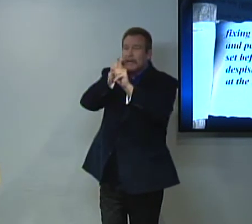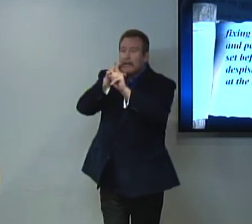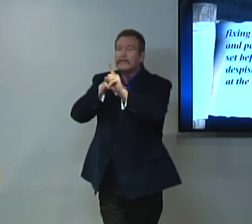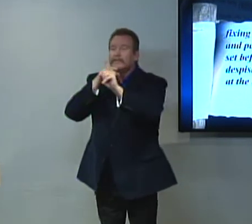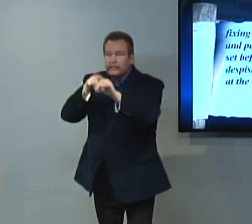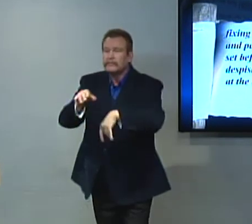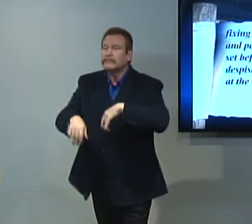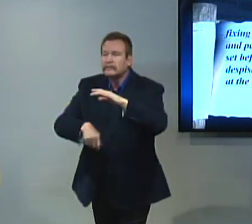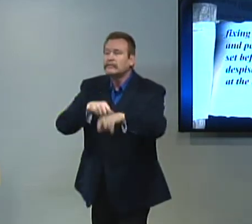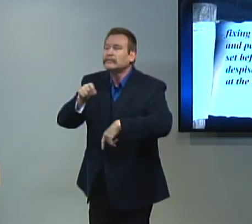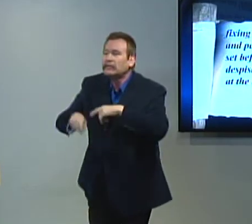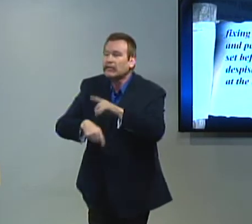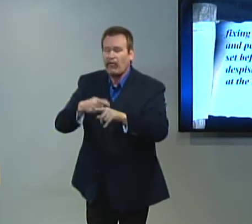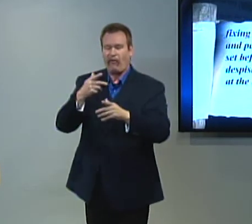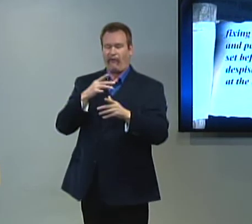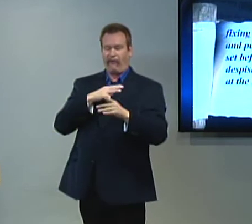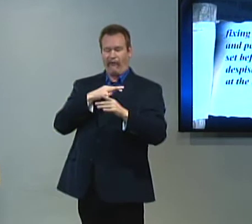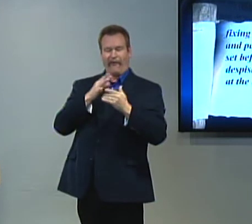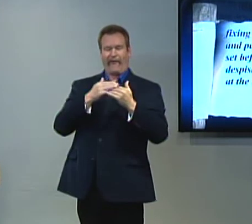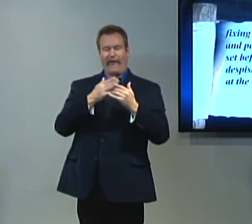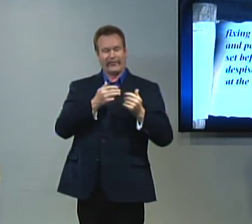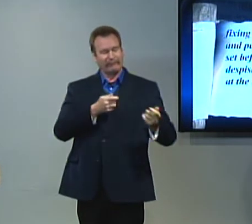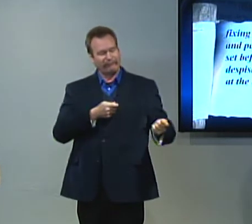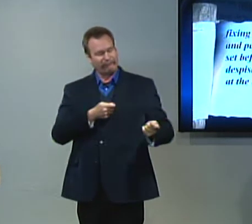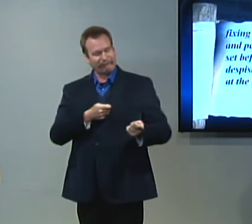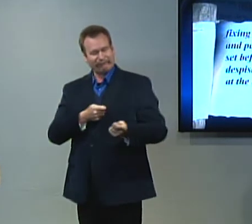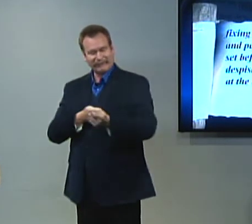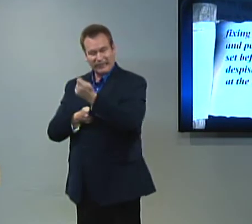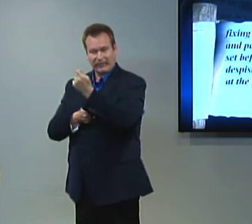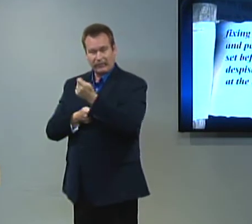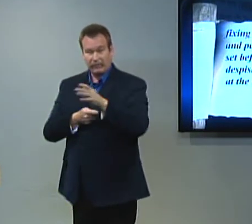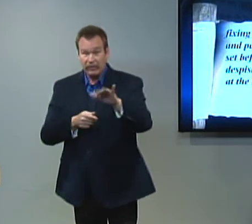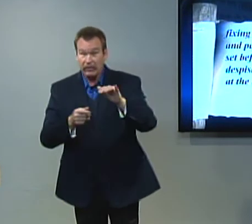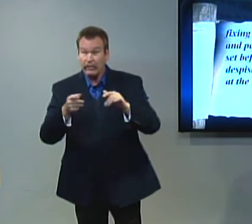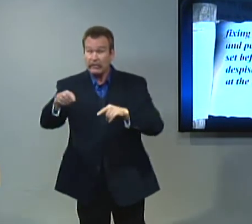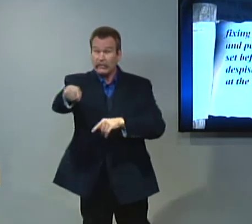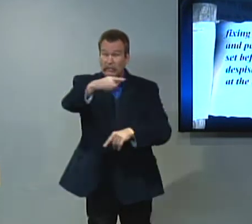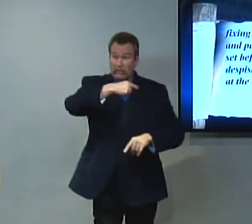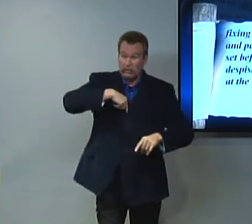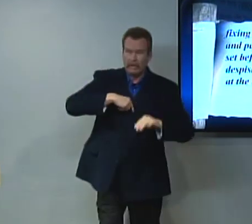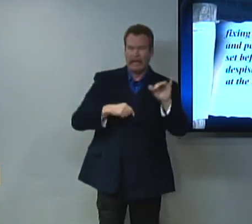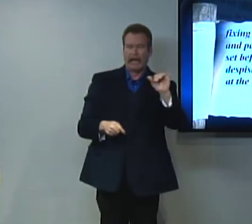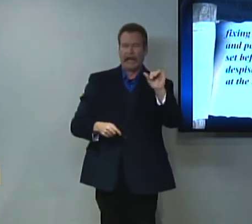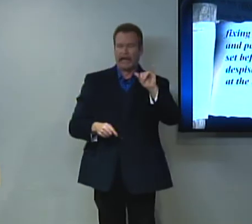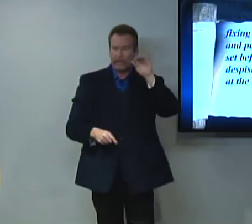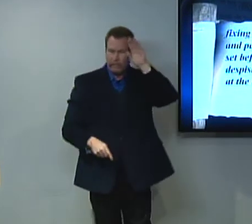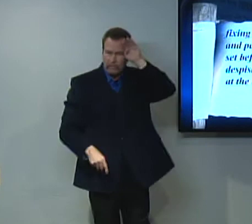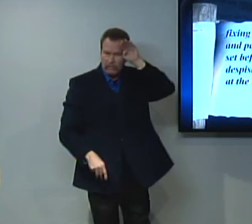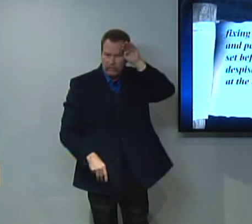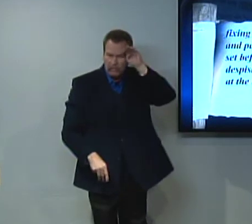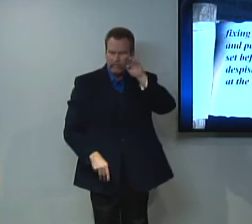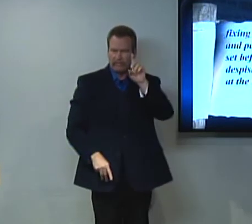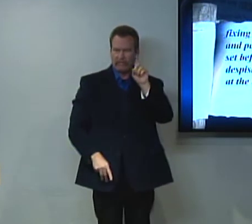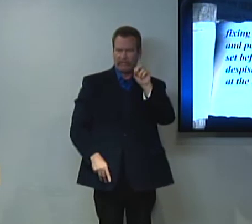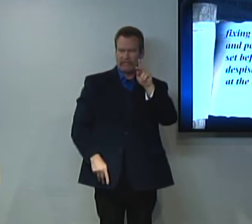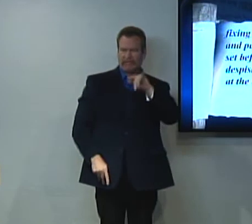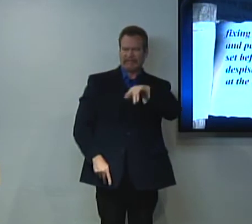that carrot. The donkey kept its eye on the carrot, and he was able to get it to move without beating it or anything. And